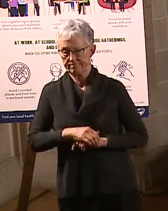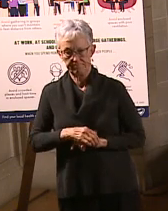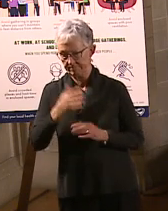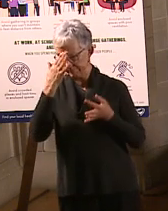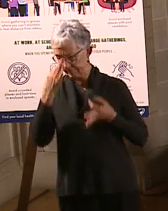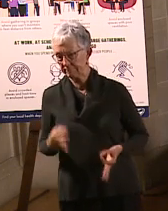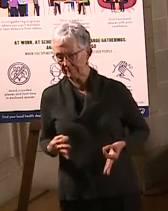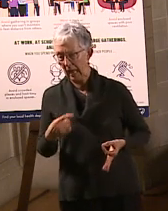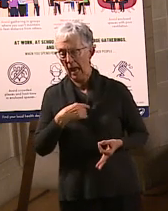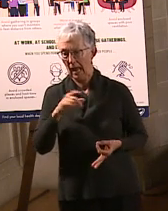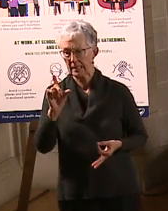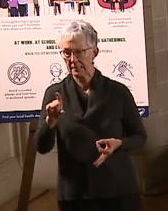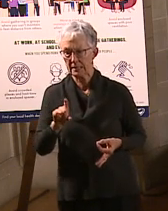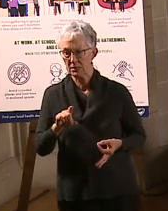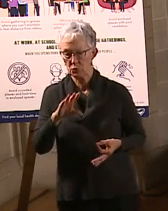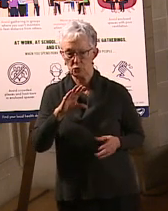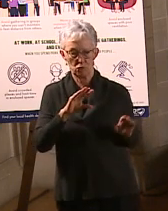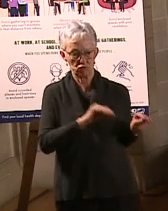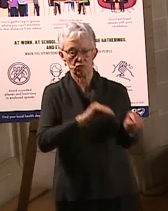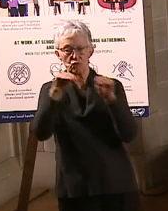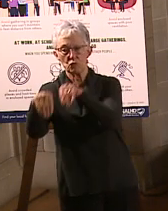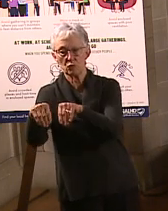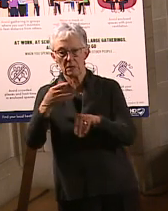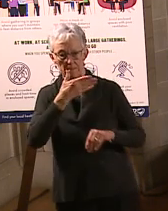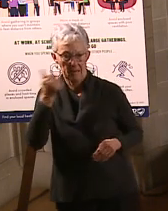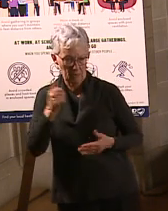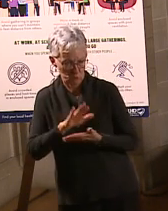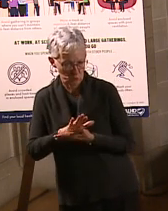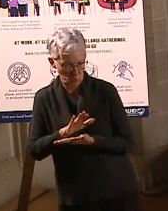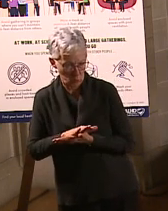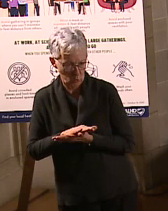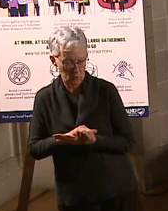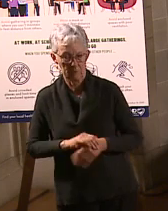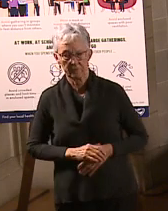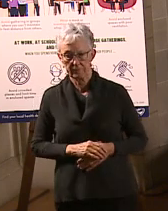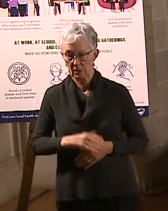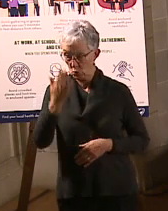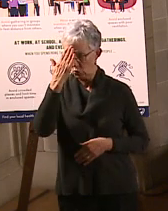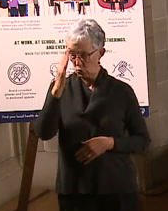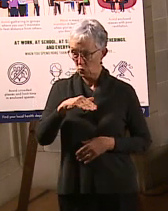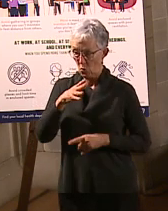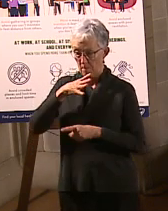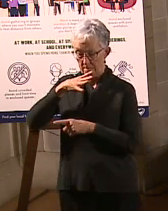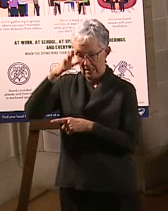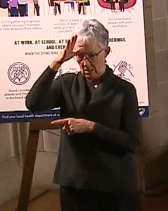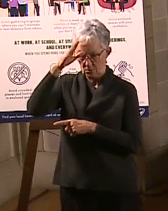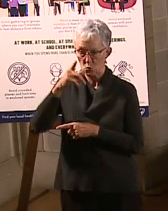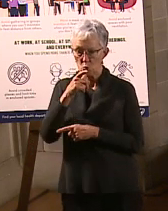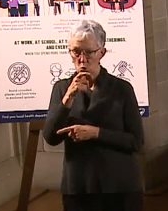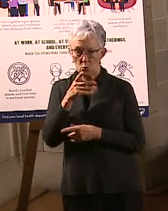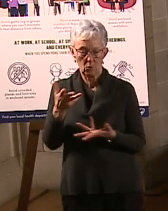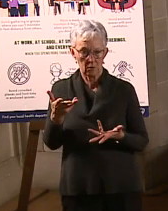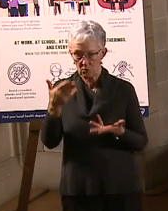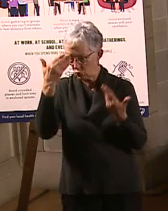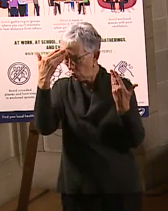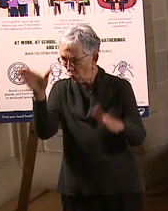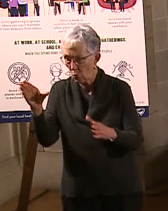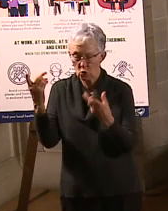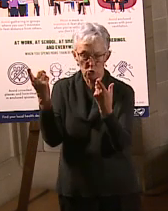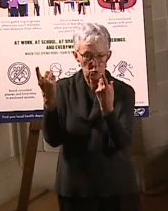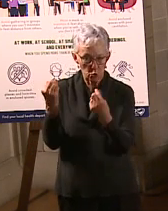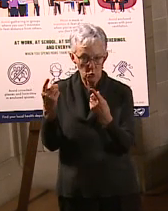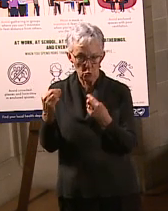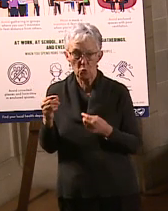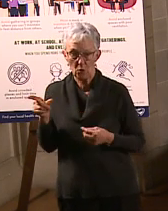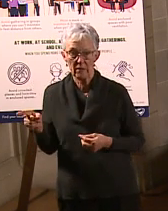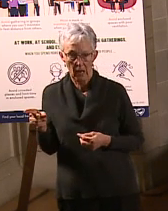better place. And so I often say that a desperate parent is a dangerous parent. And that's exactly what my parents were. And so